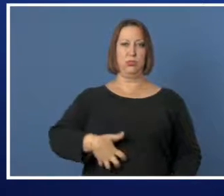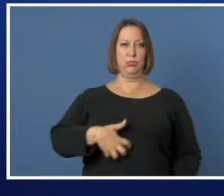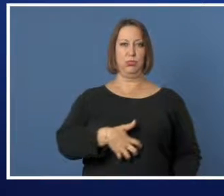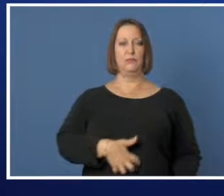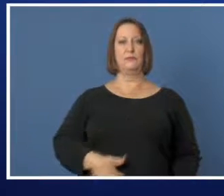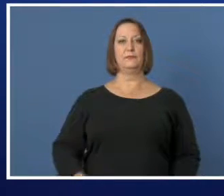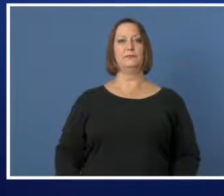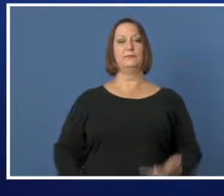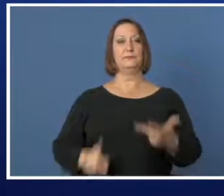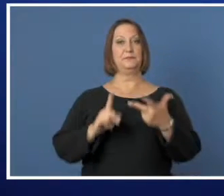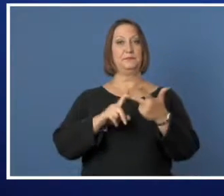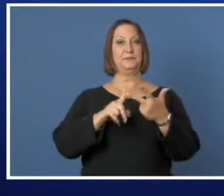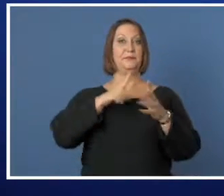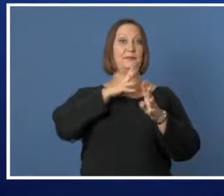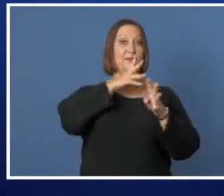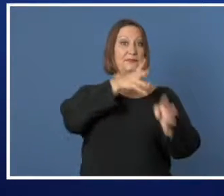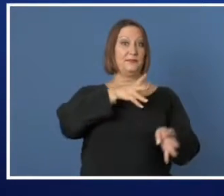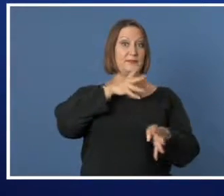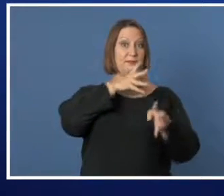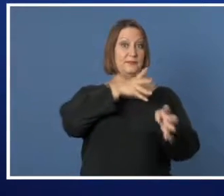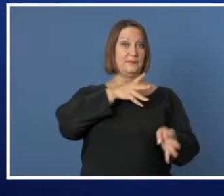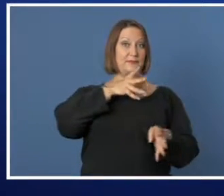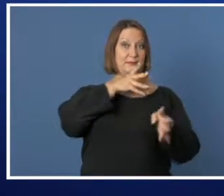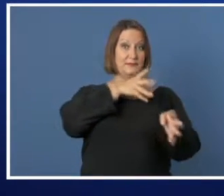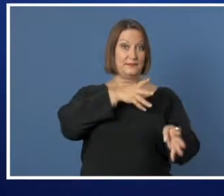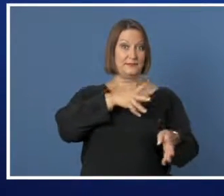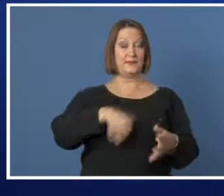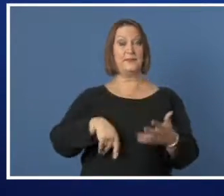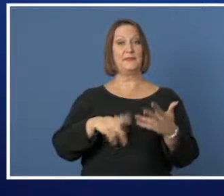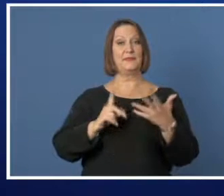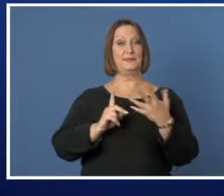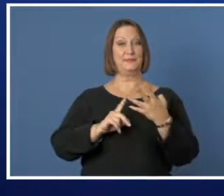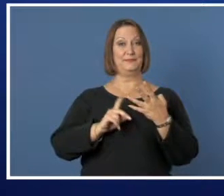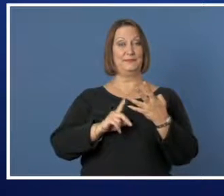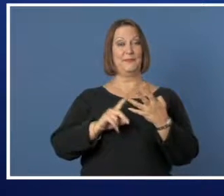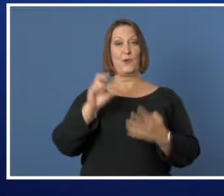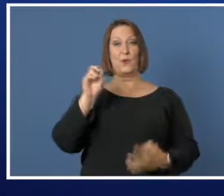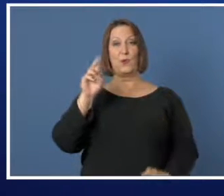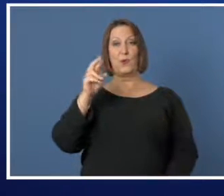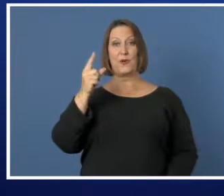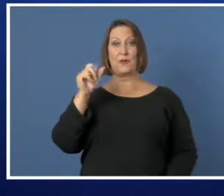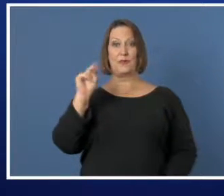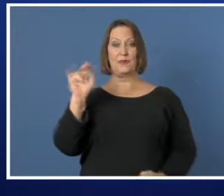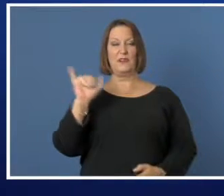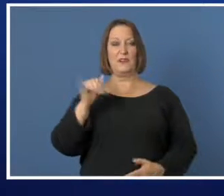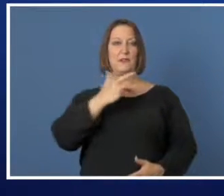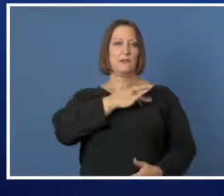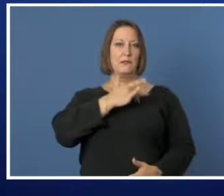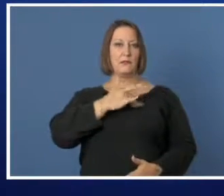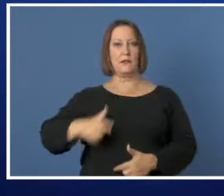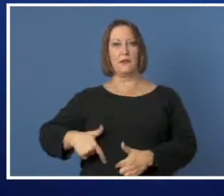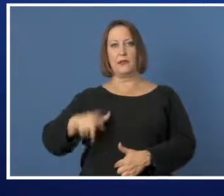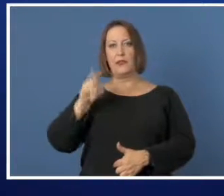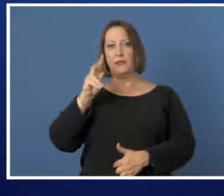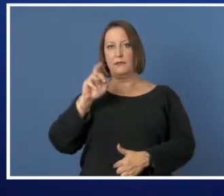vomiting, and organ failure.